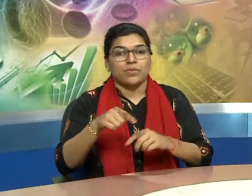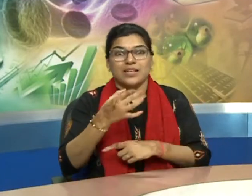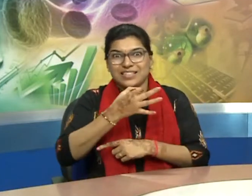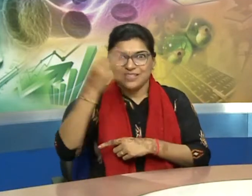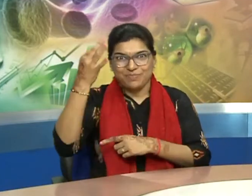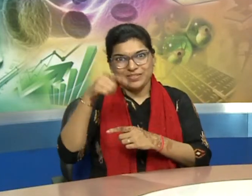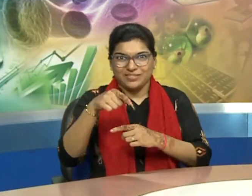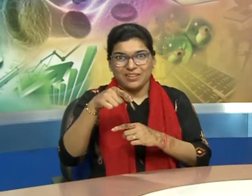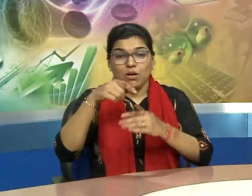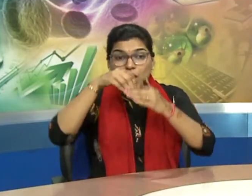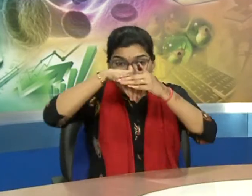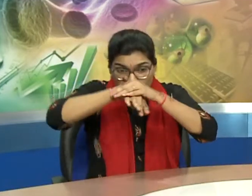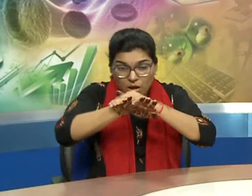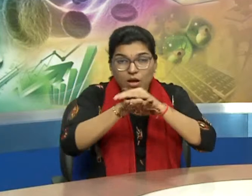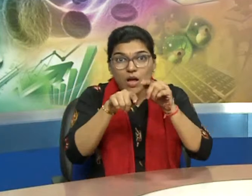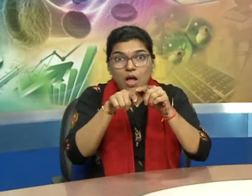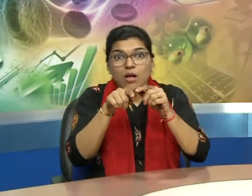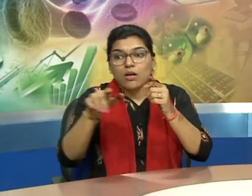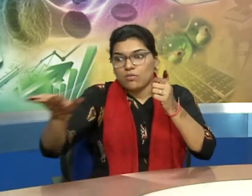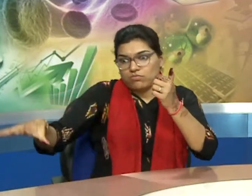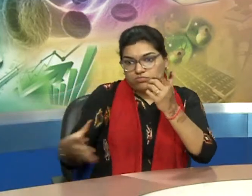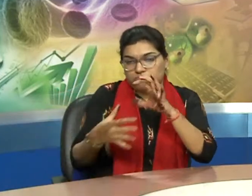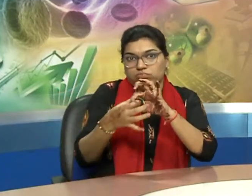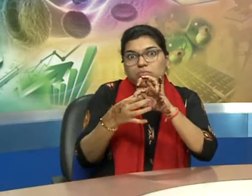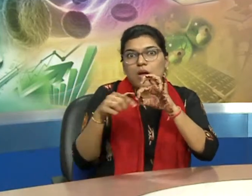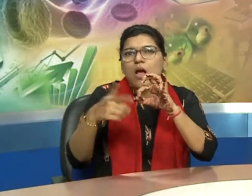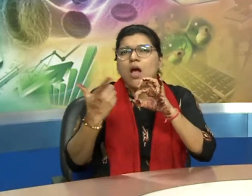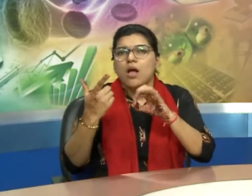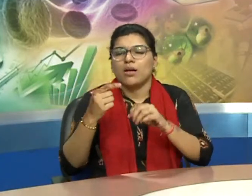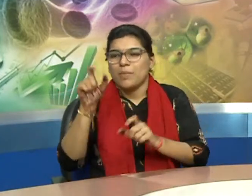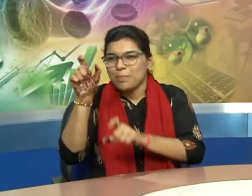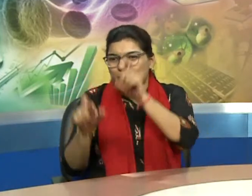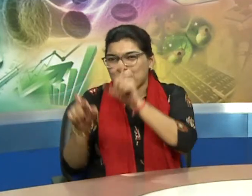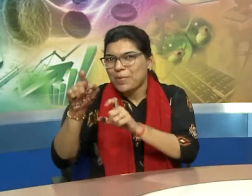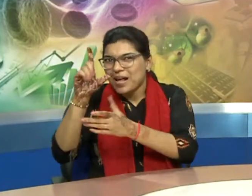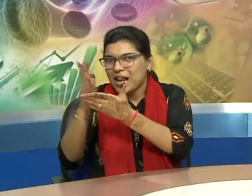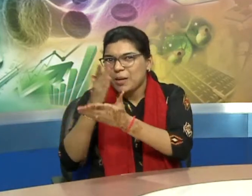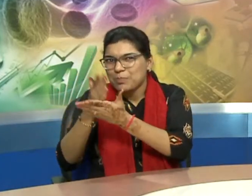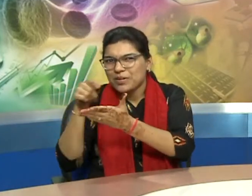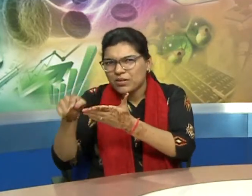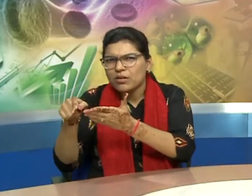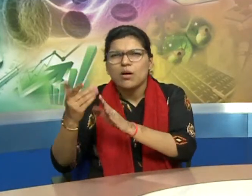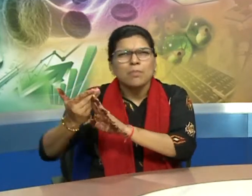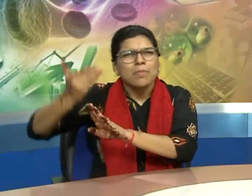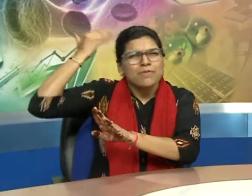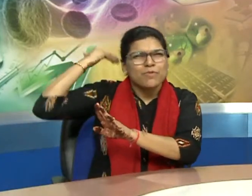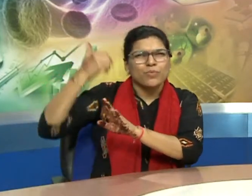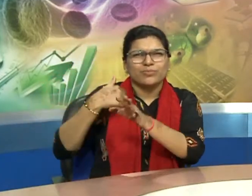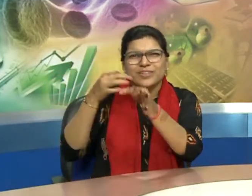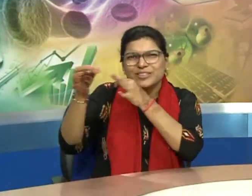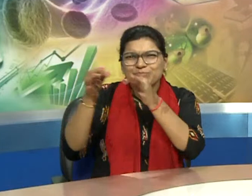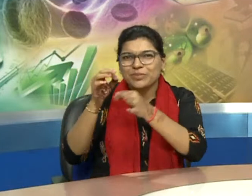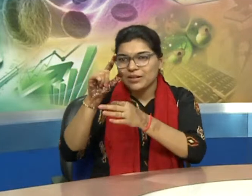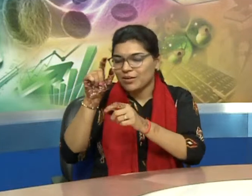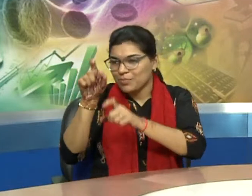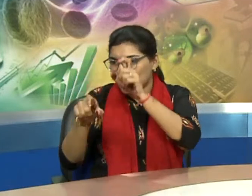And it may also be a special branch of a public library, serving certain interest